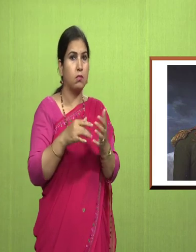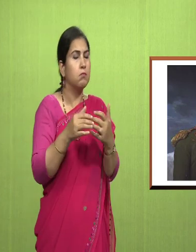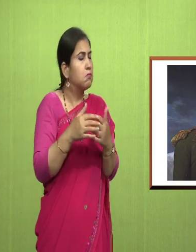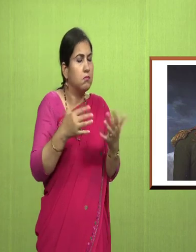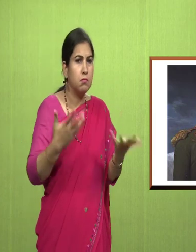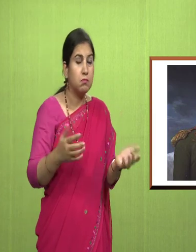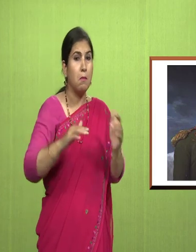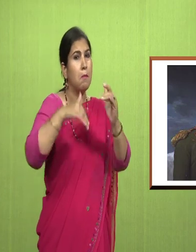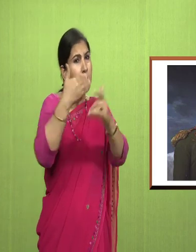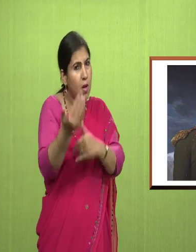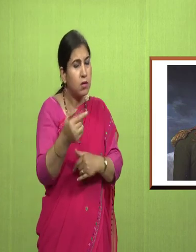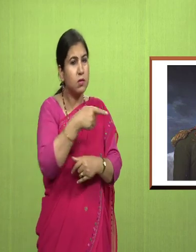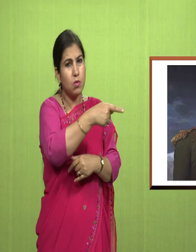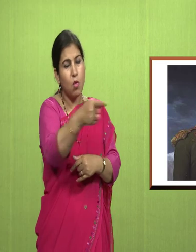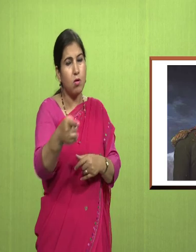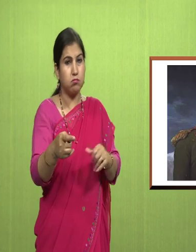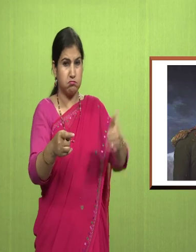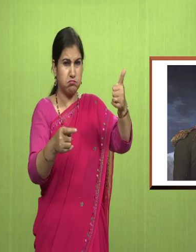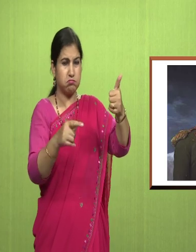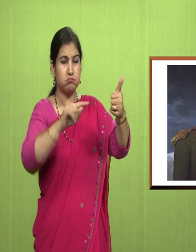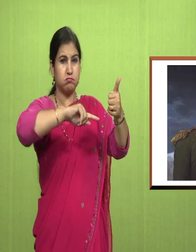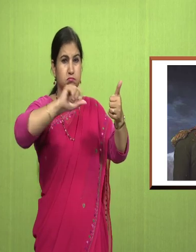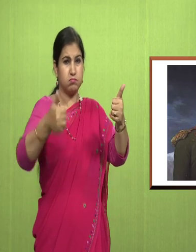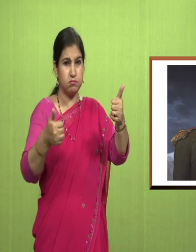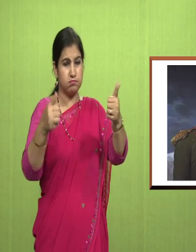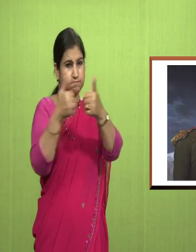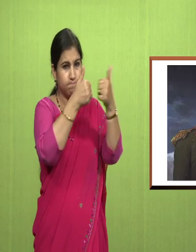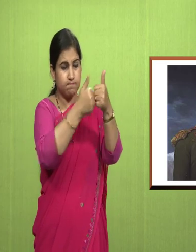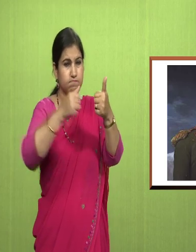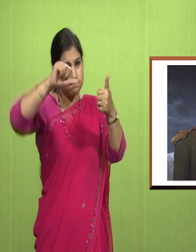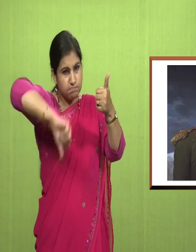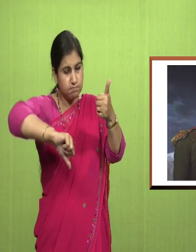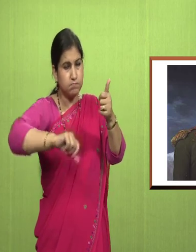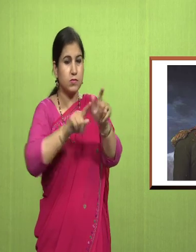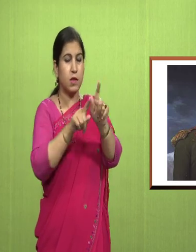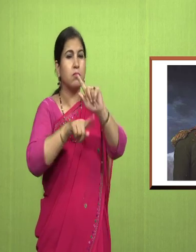However, later he was defeated and sent into exile,